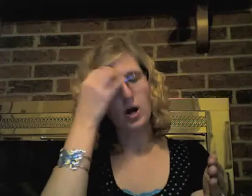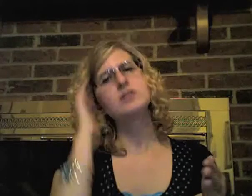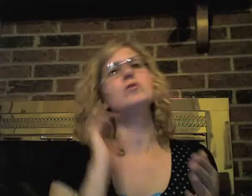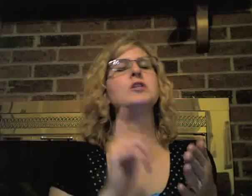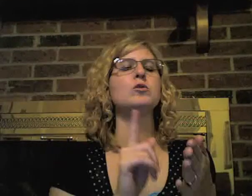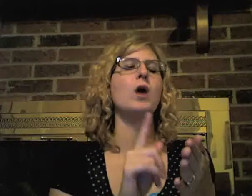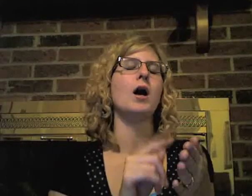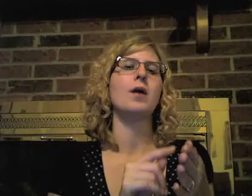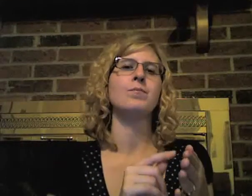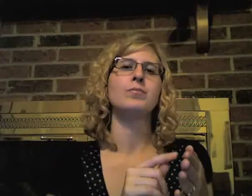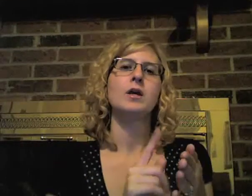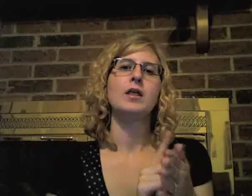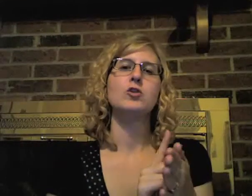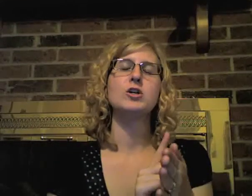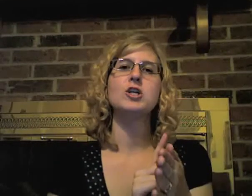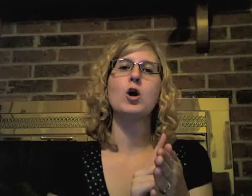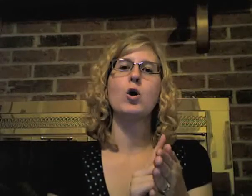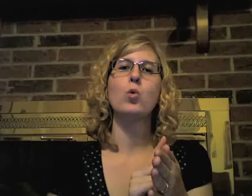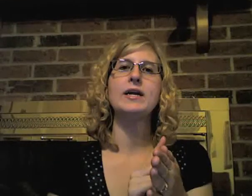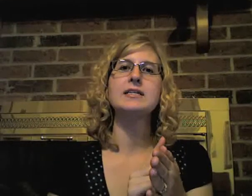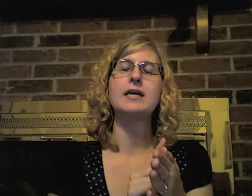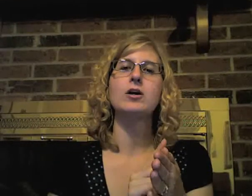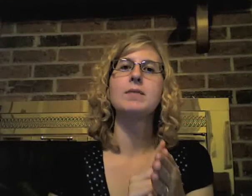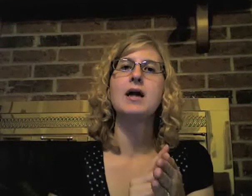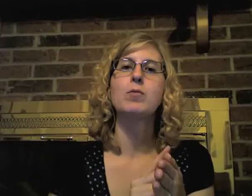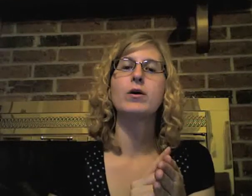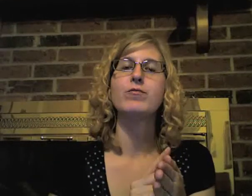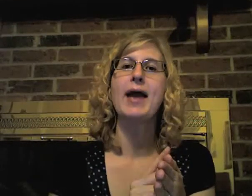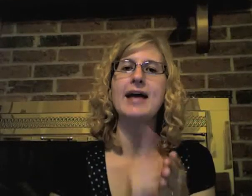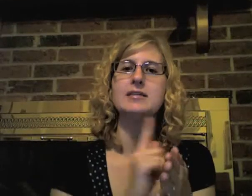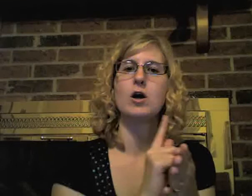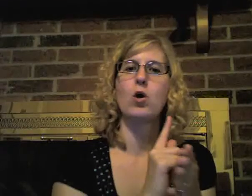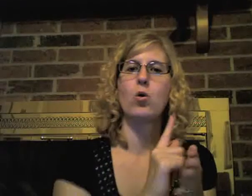you can show weeks that are coming up or have passed. So last week is in the